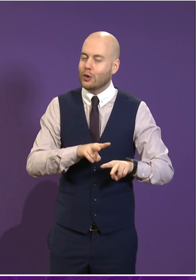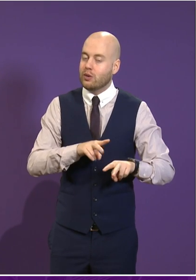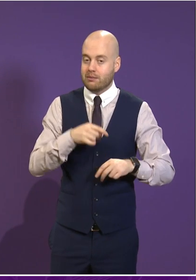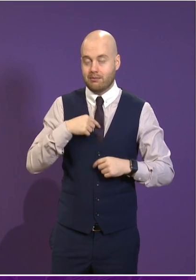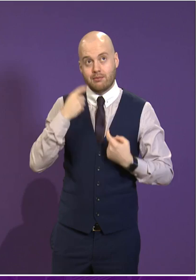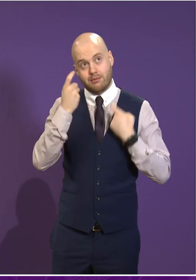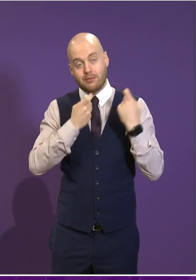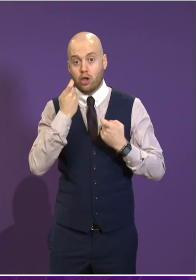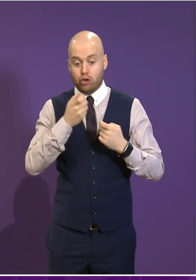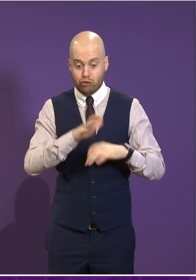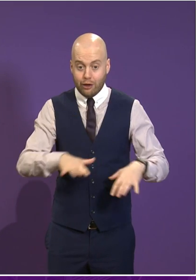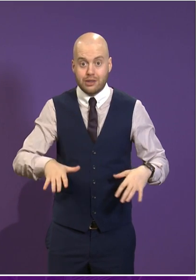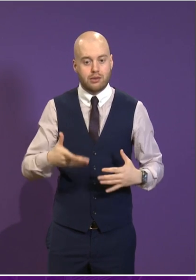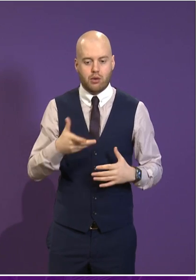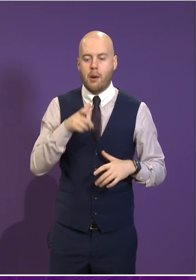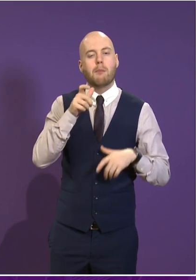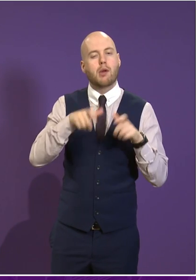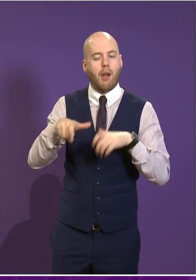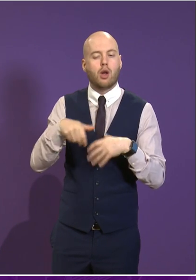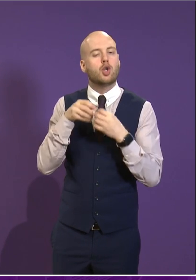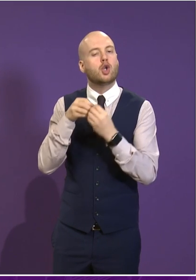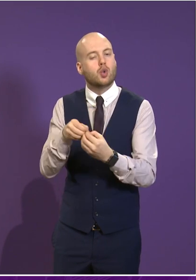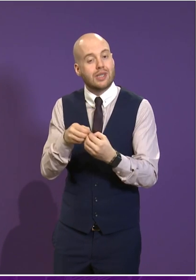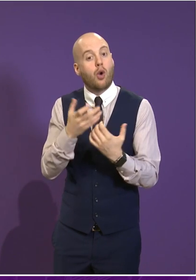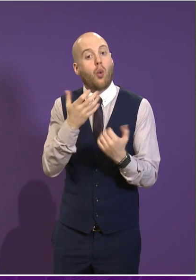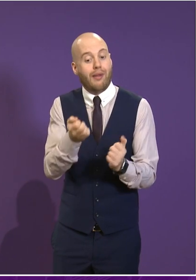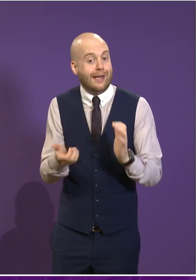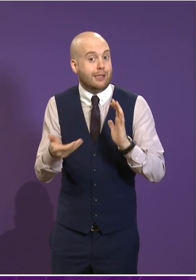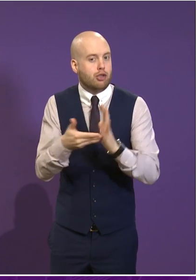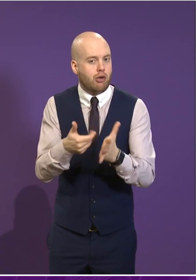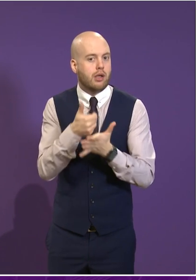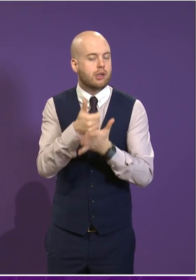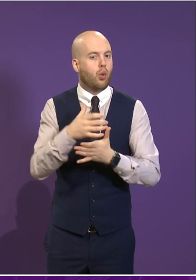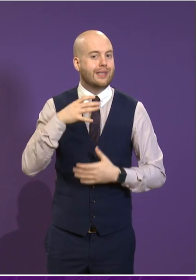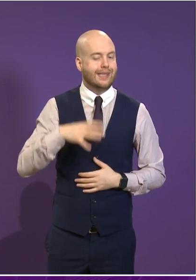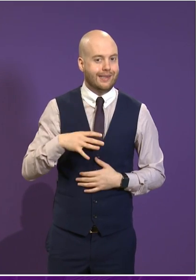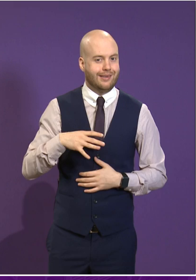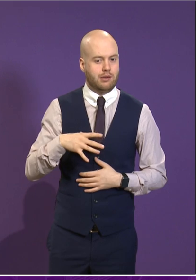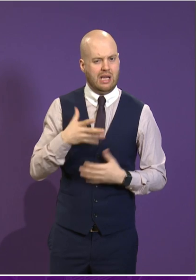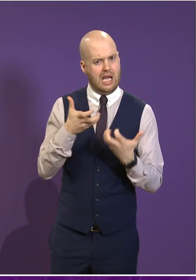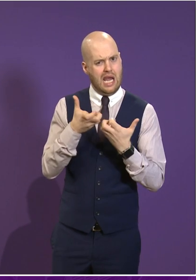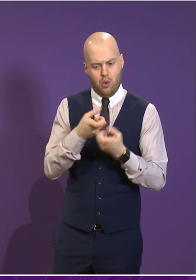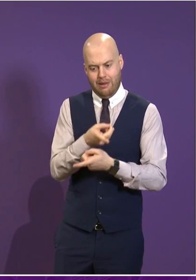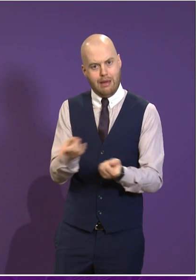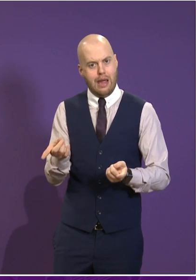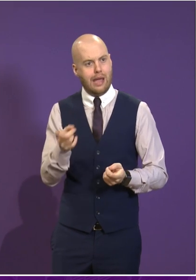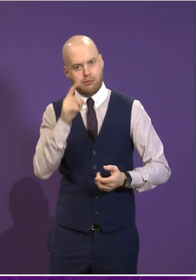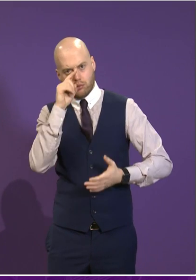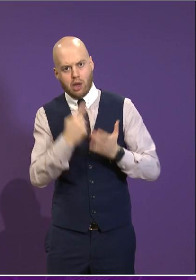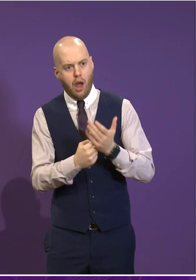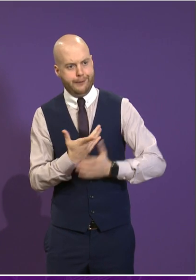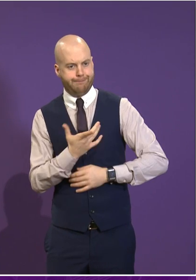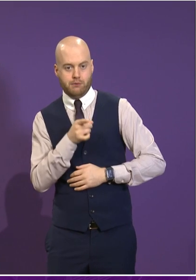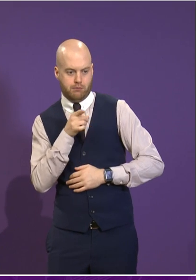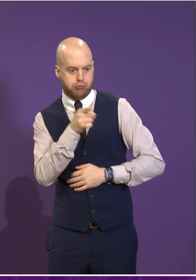pupils and students with additional support needs or disabilities, how they choose to come to which university, and the